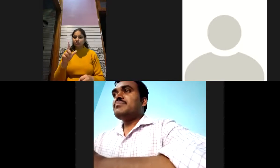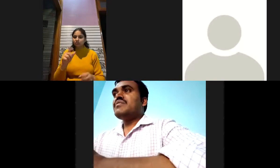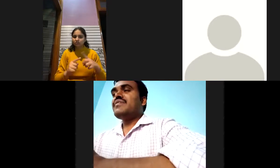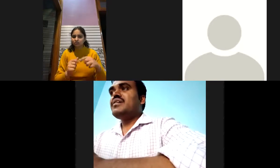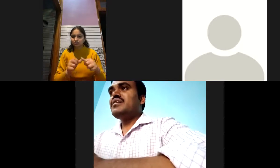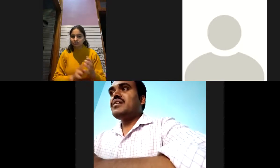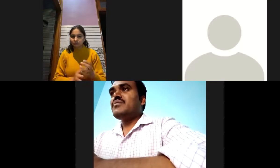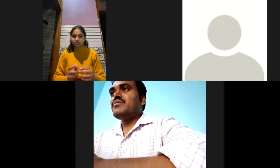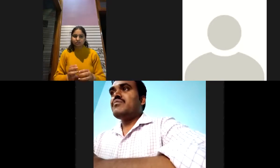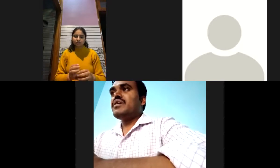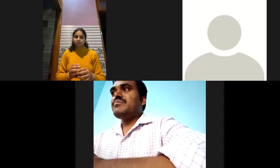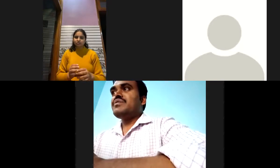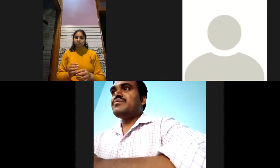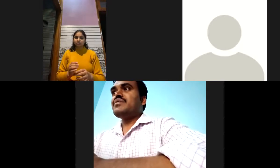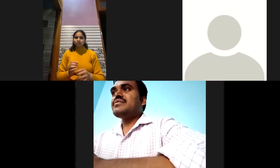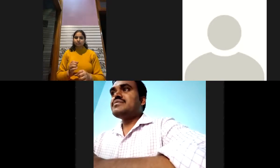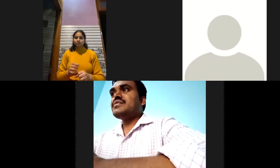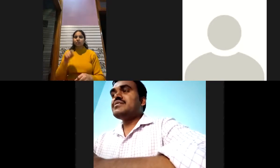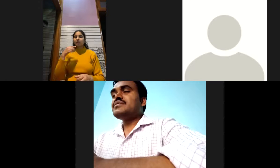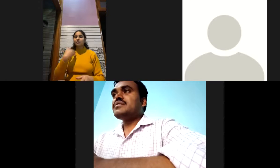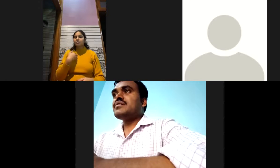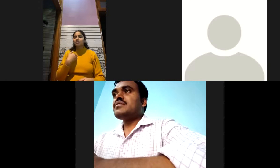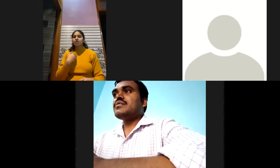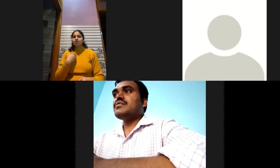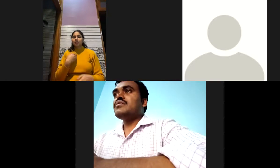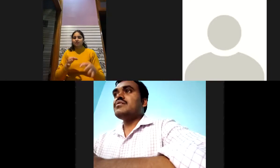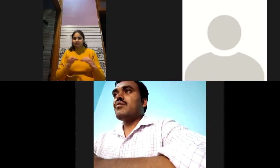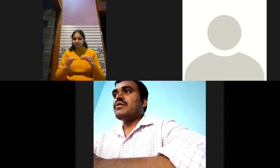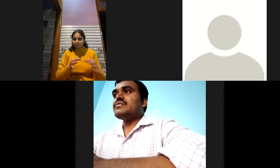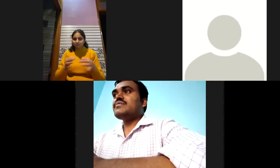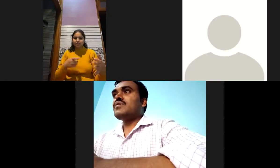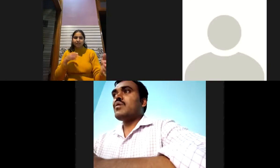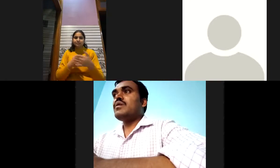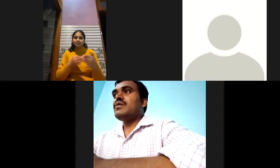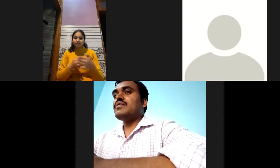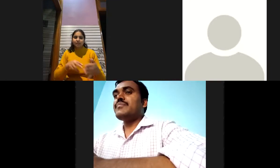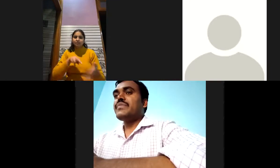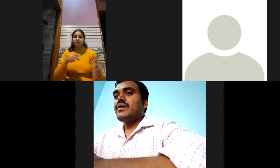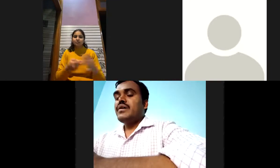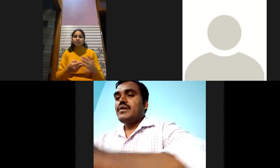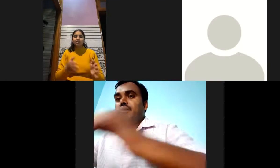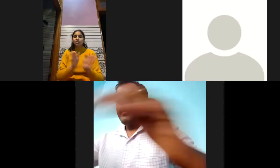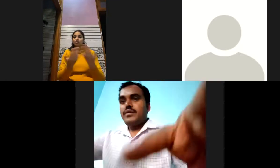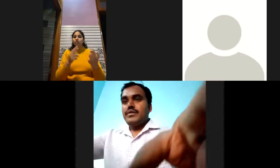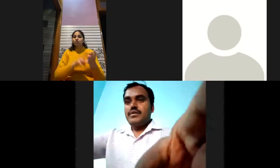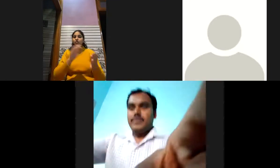Let me define what I mean to say resistance in the context of the novel.